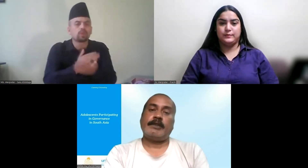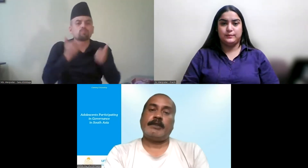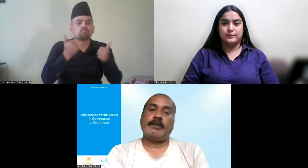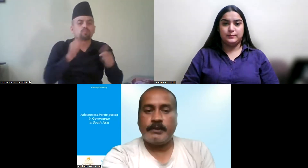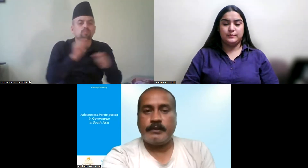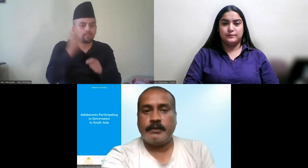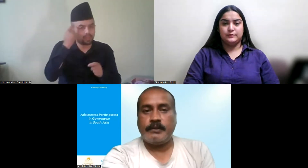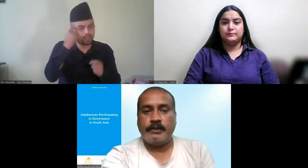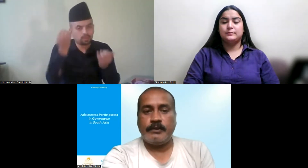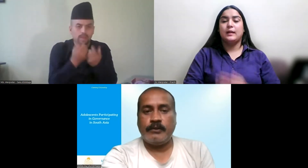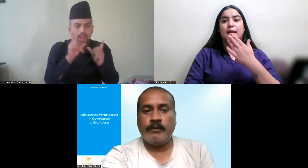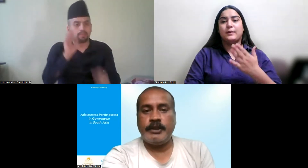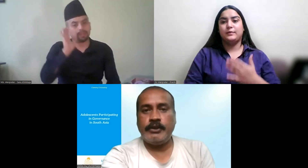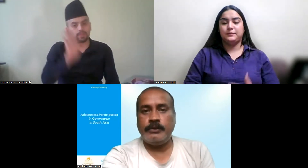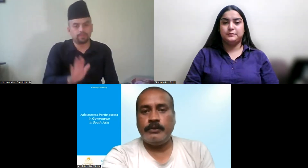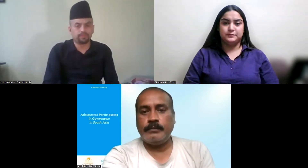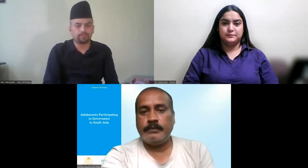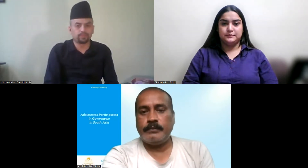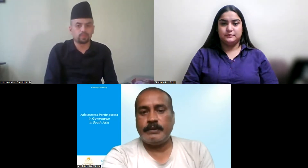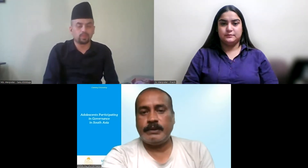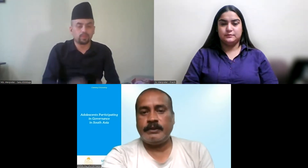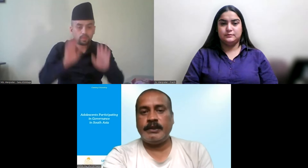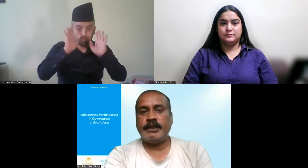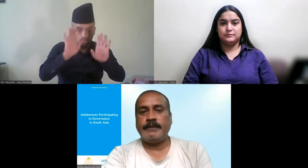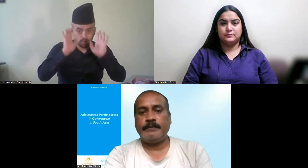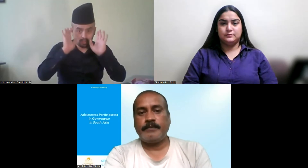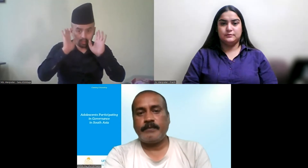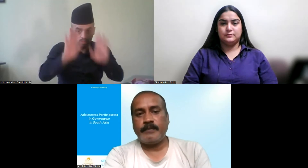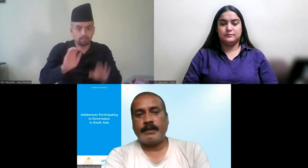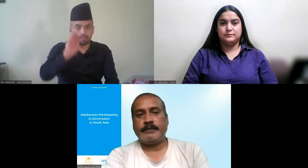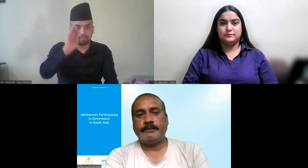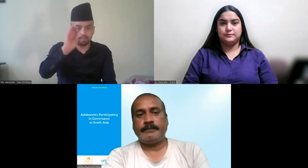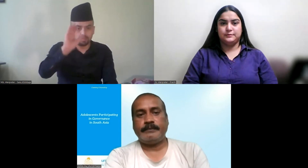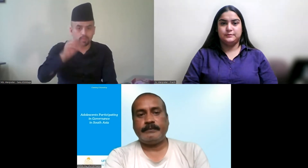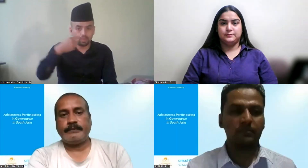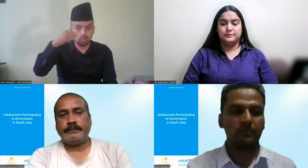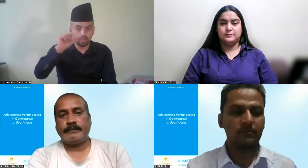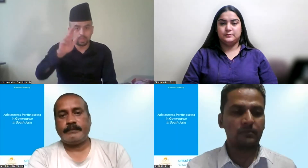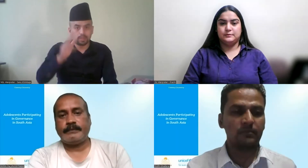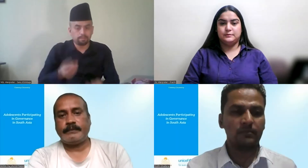Thank you. Over to you, Srijanji.